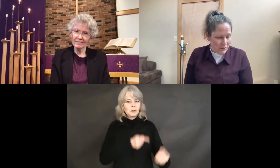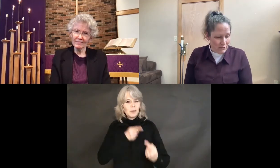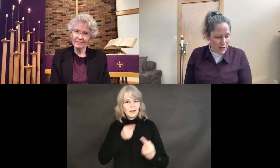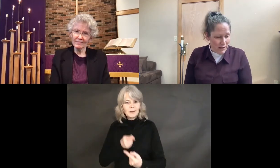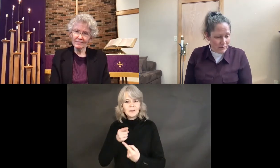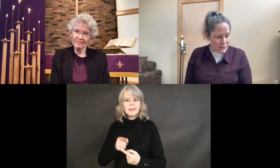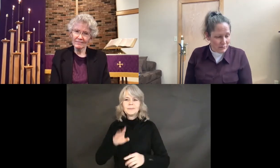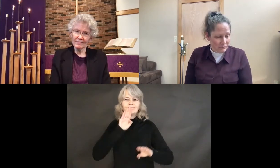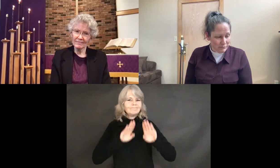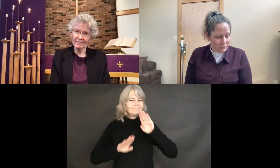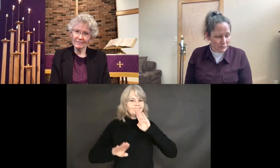our lives,